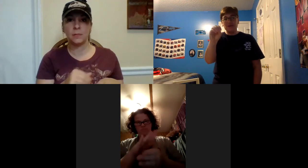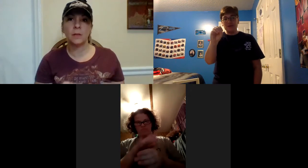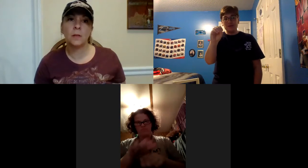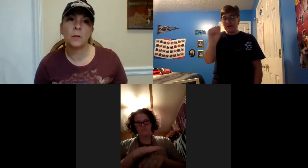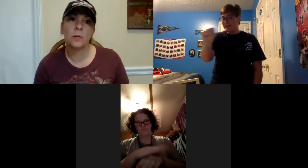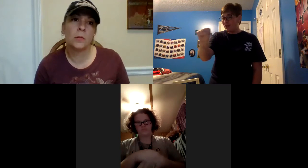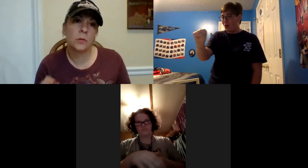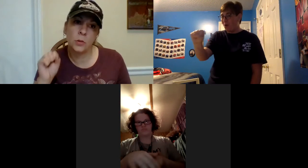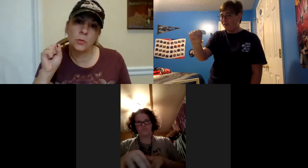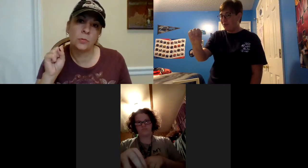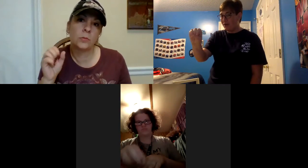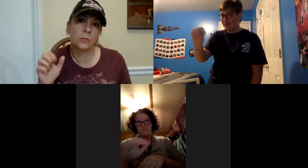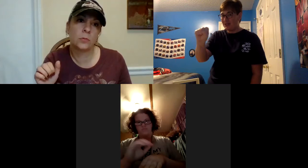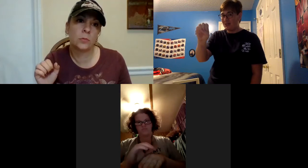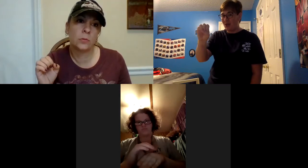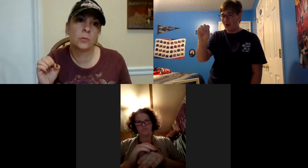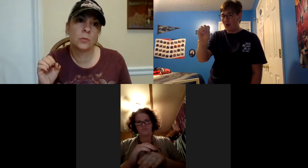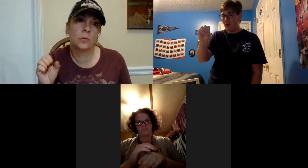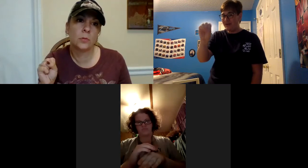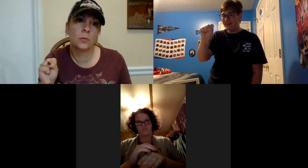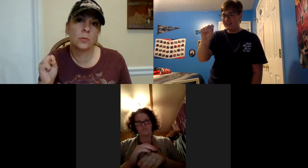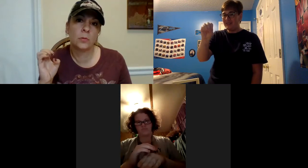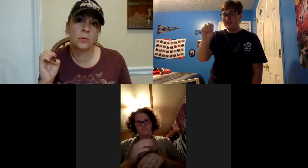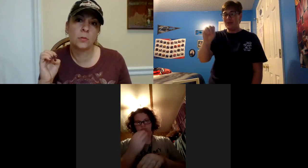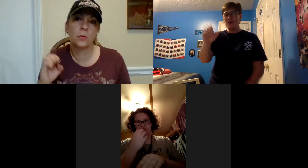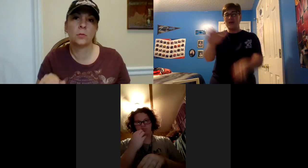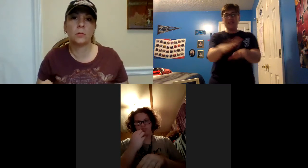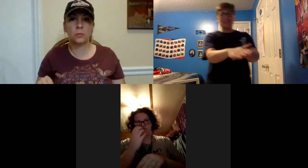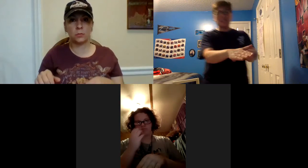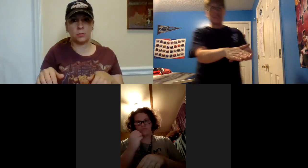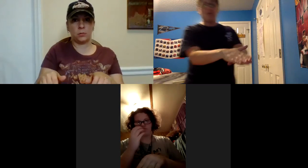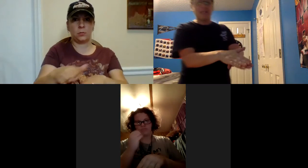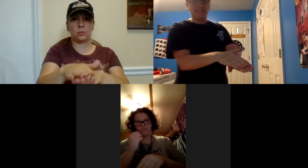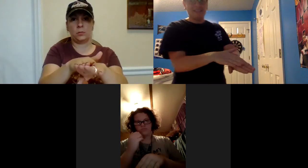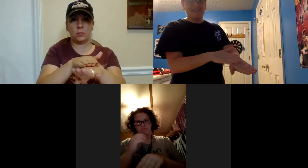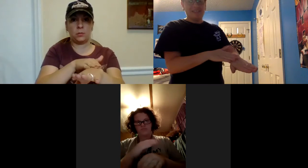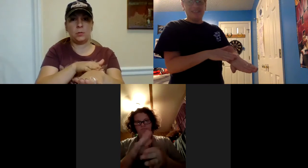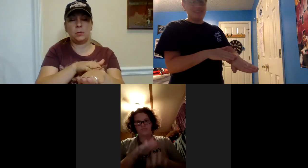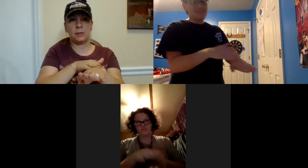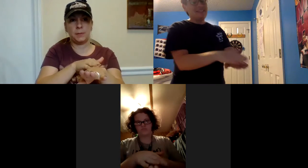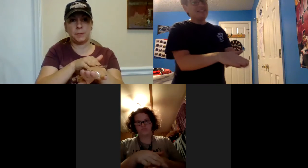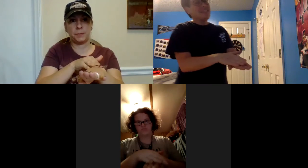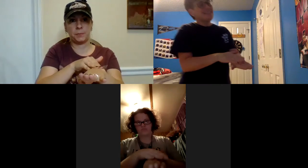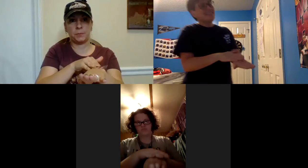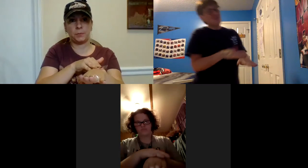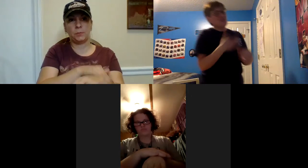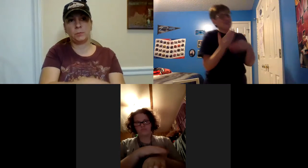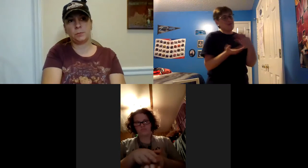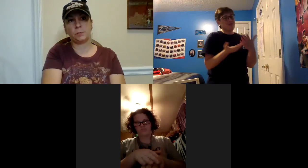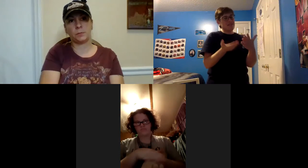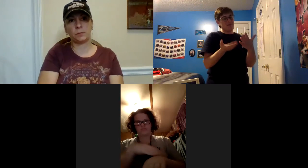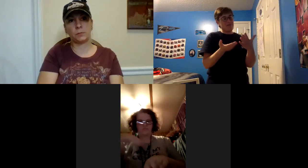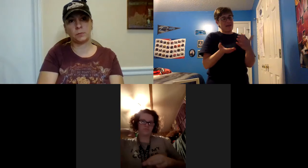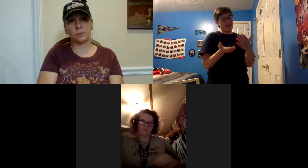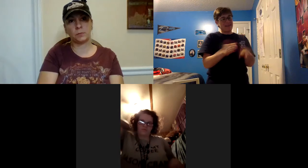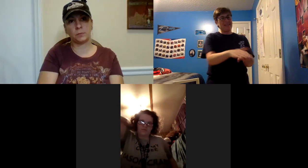So you can do SO if you want. So, and then slowly is seeing this. So you can see where